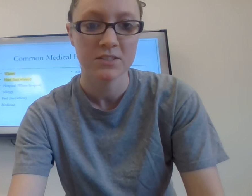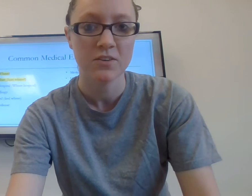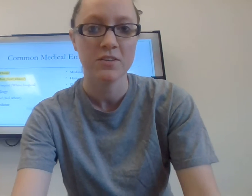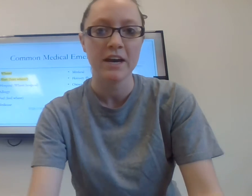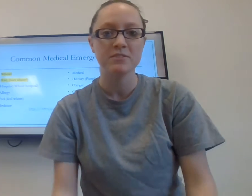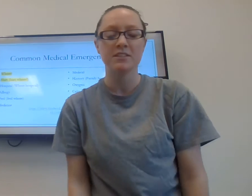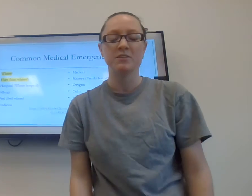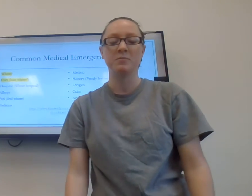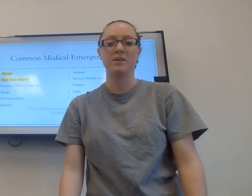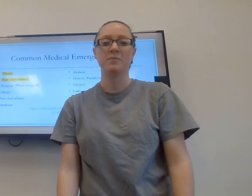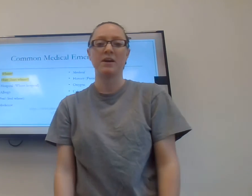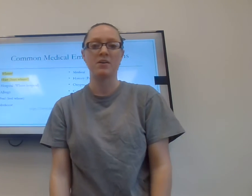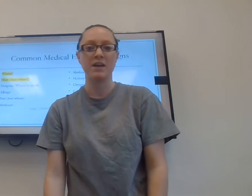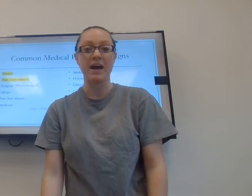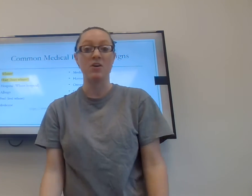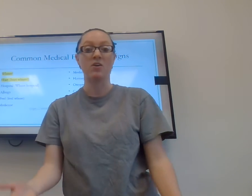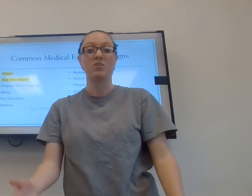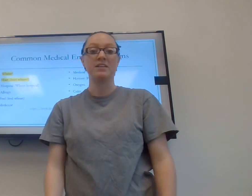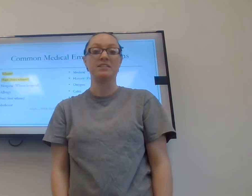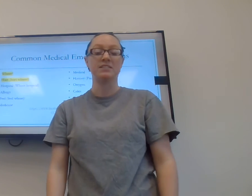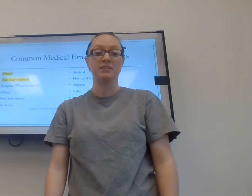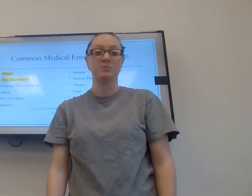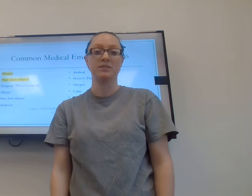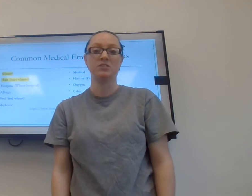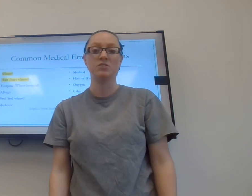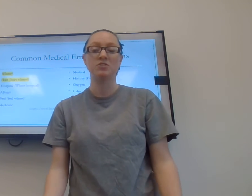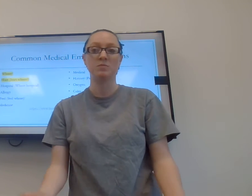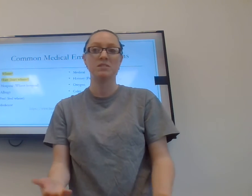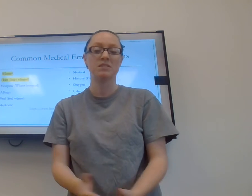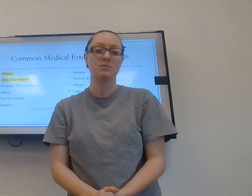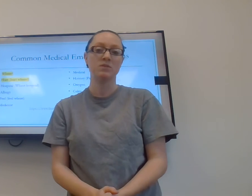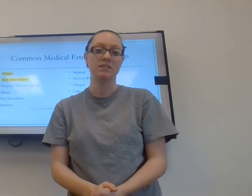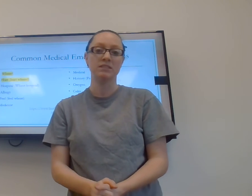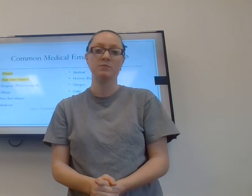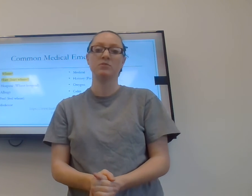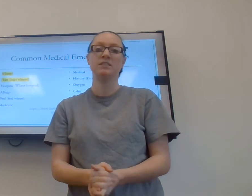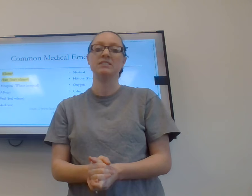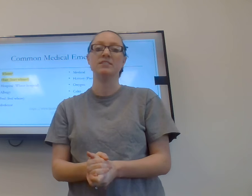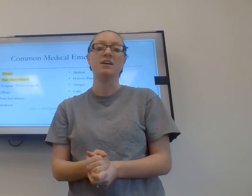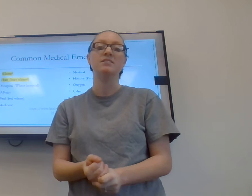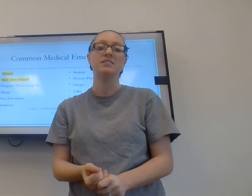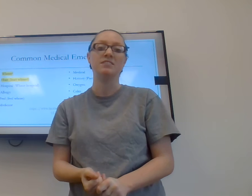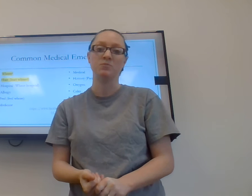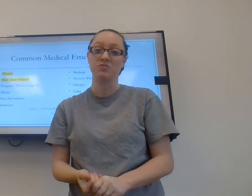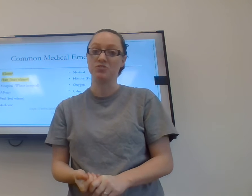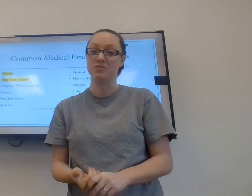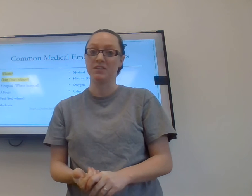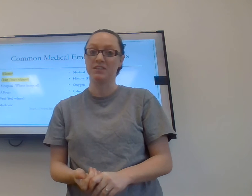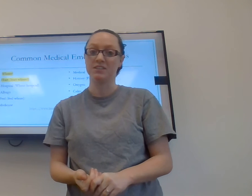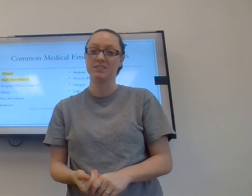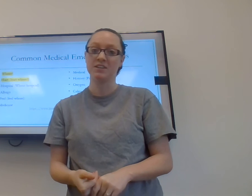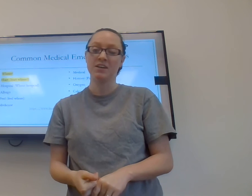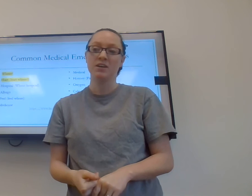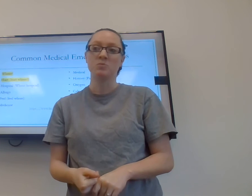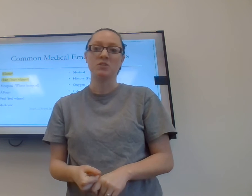So that was a little bit about how hard it is to lip read. So assuming that someone can lip read is not as easy as what you think it is, especially